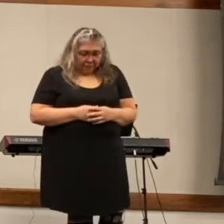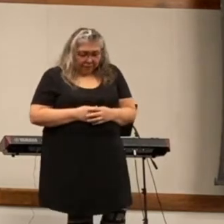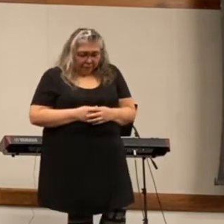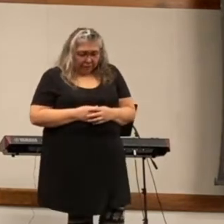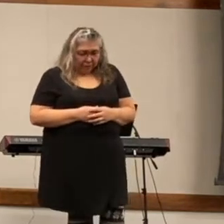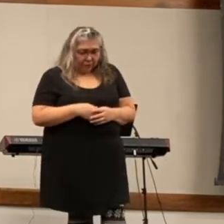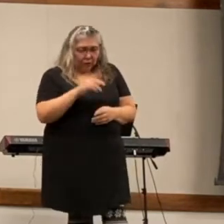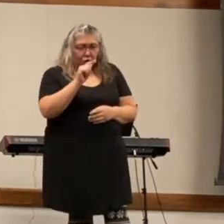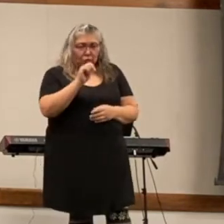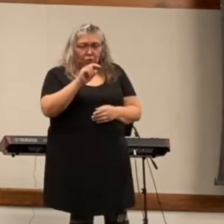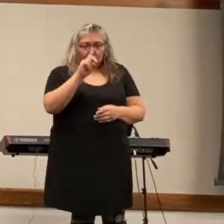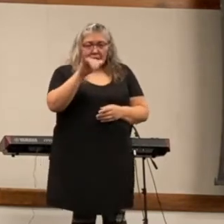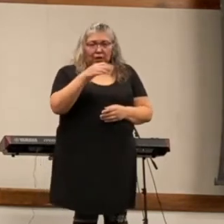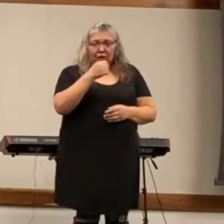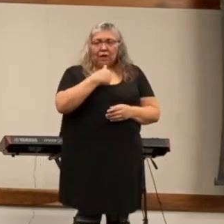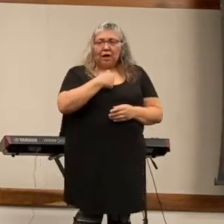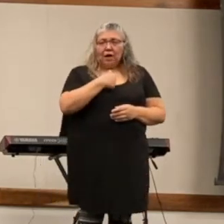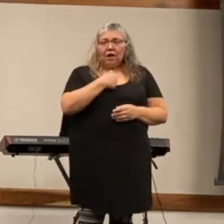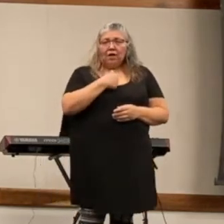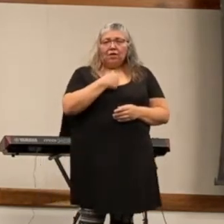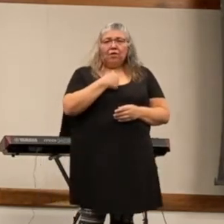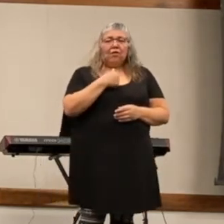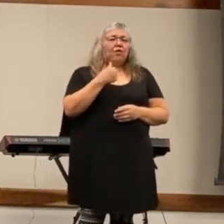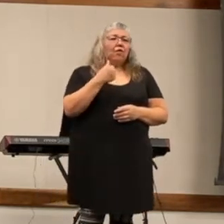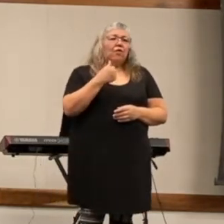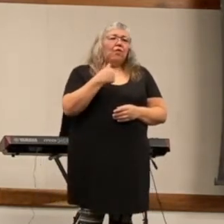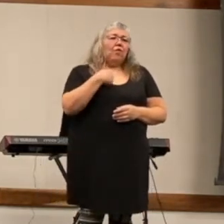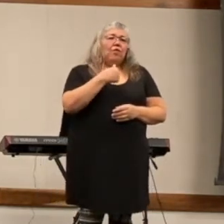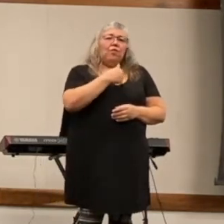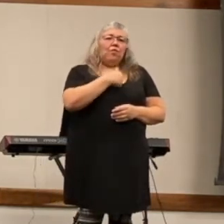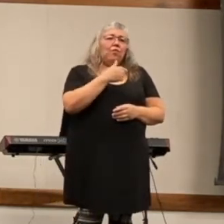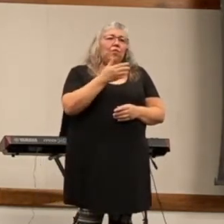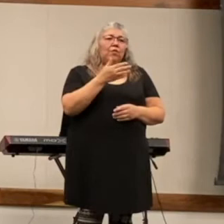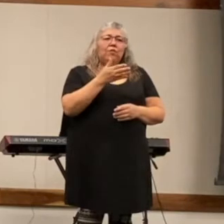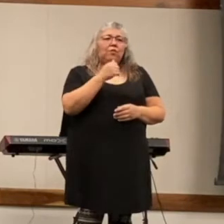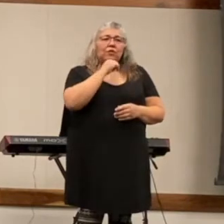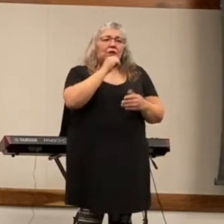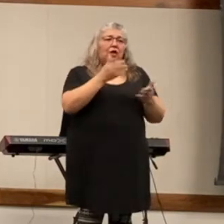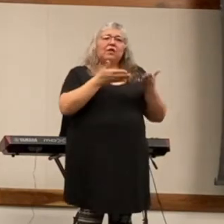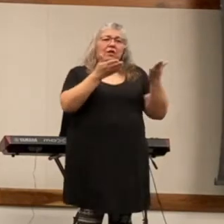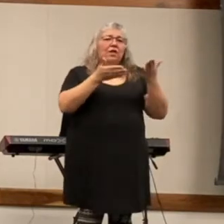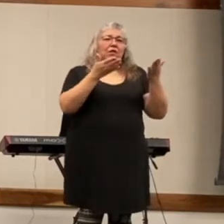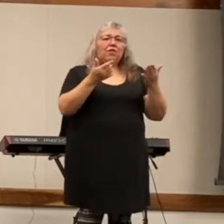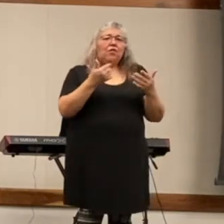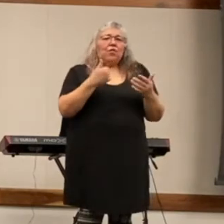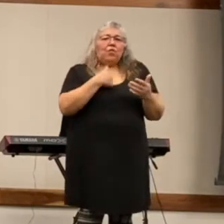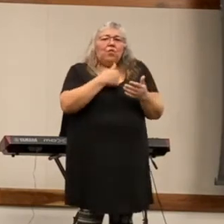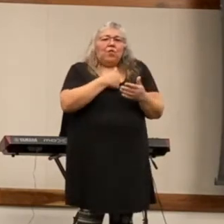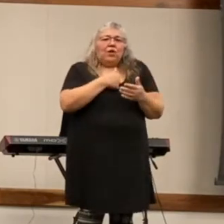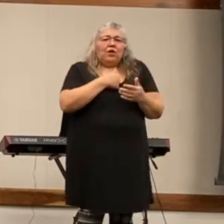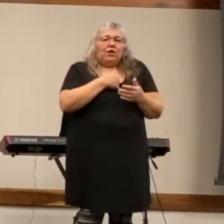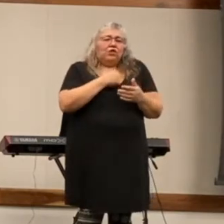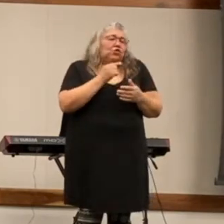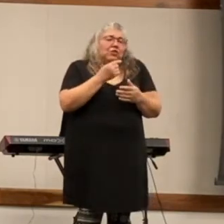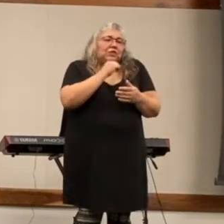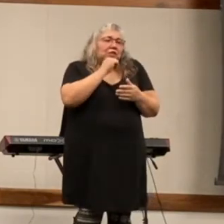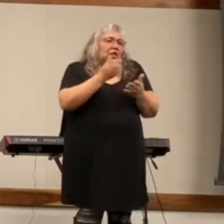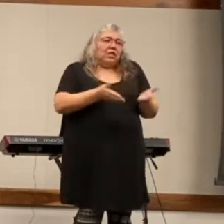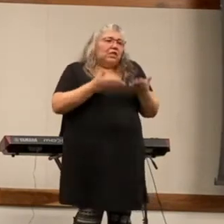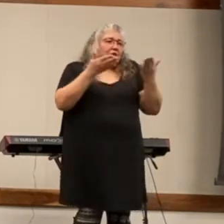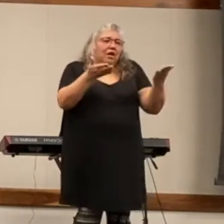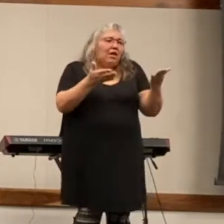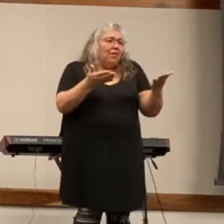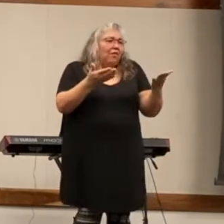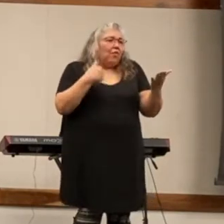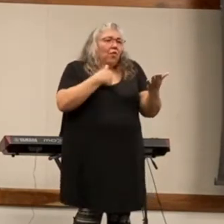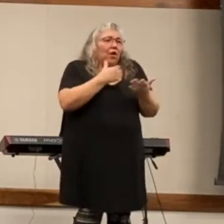And Trudy and I, we weren't tithers when we first got married. When we got married, we just didn't tithe.